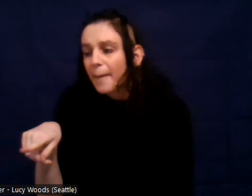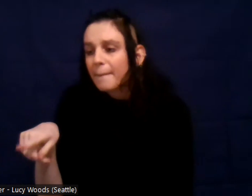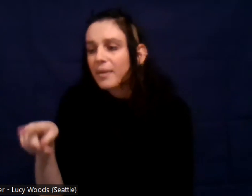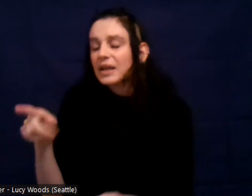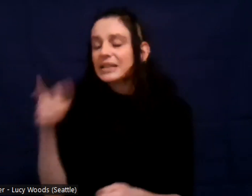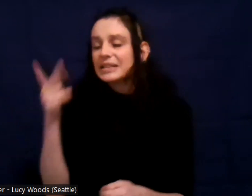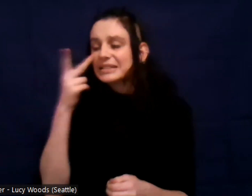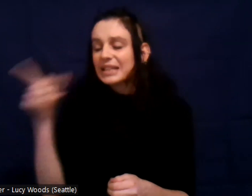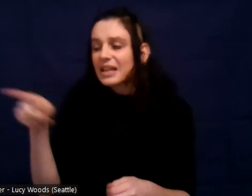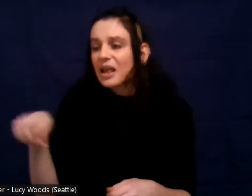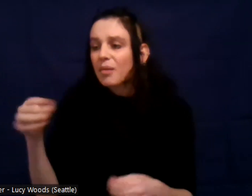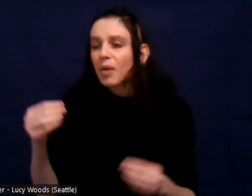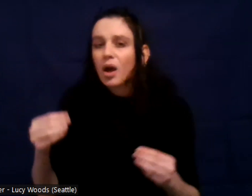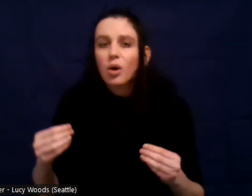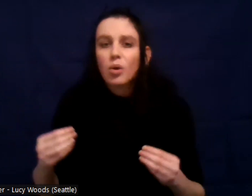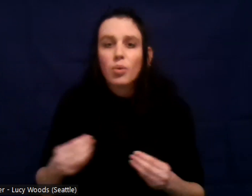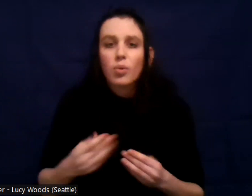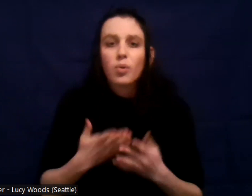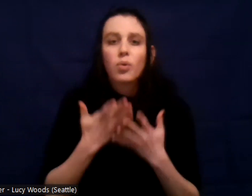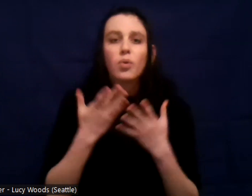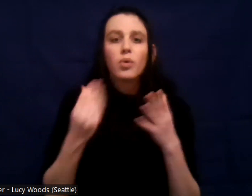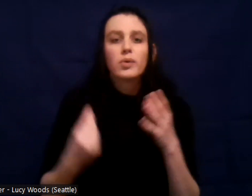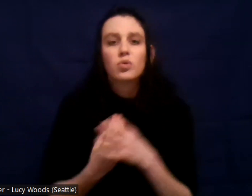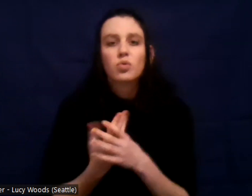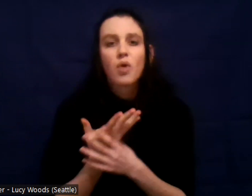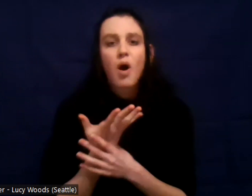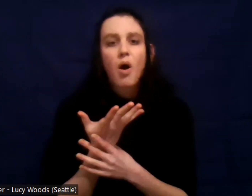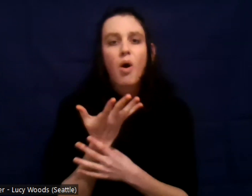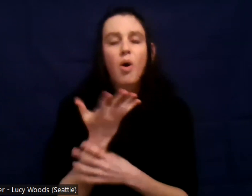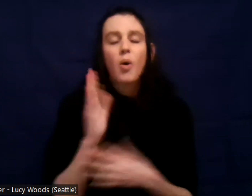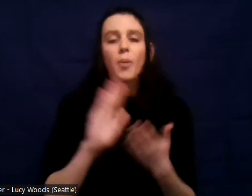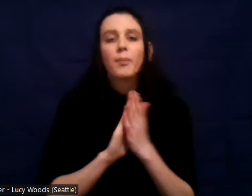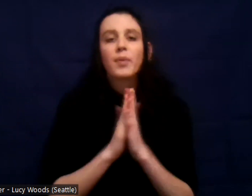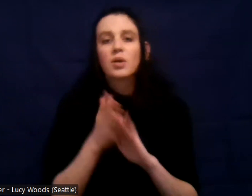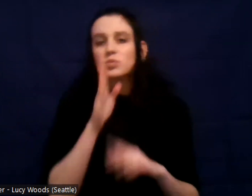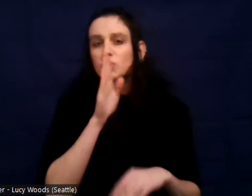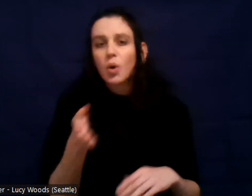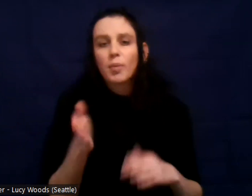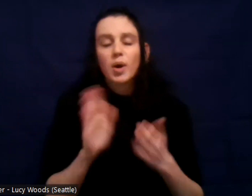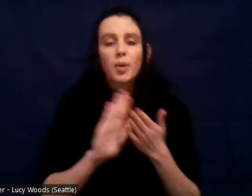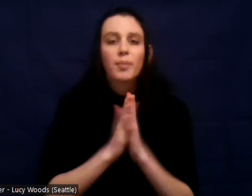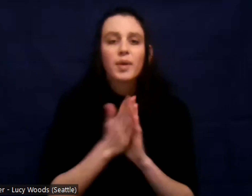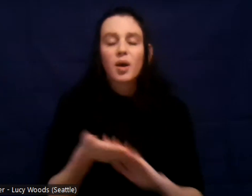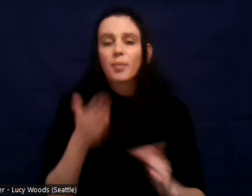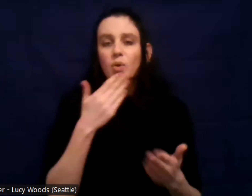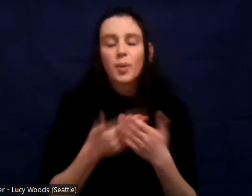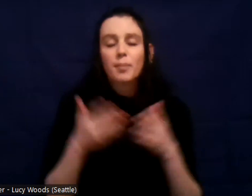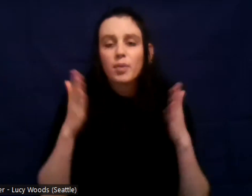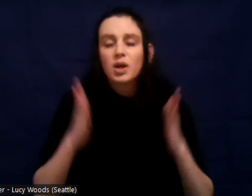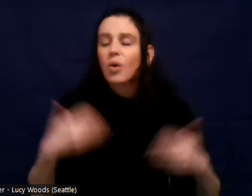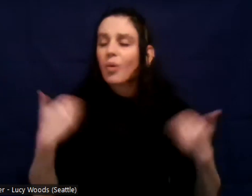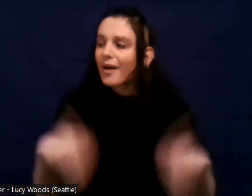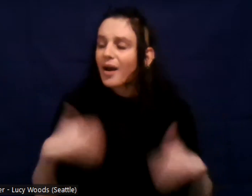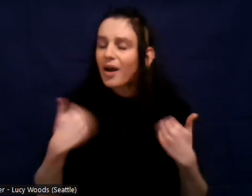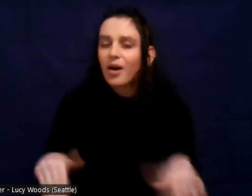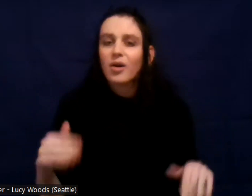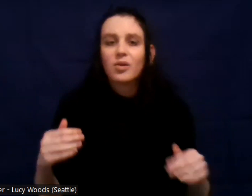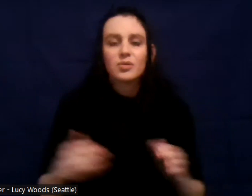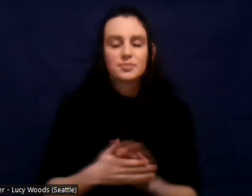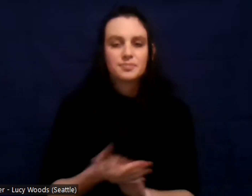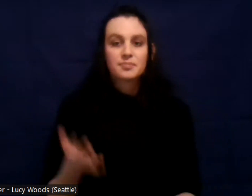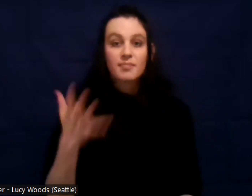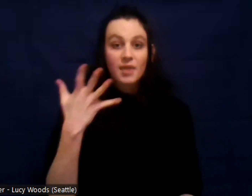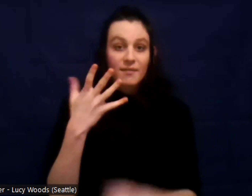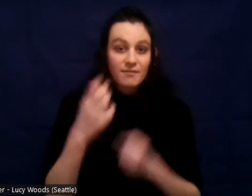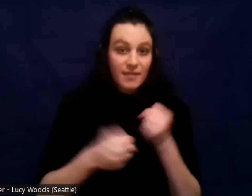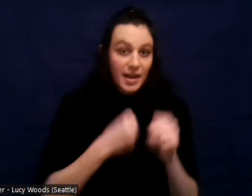it's incredible. Um, and then YPAW. So at 5 years sober, I discovered YPAW. And